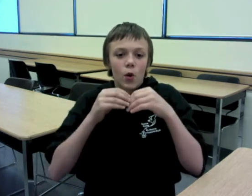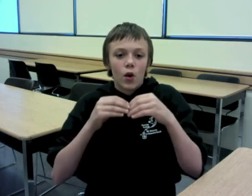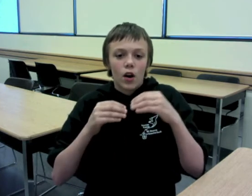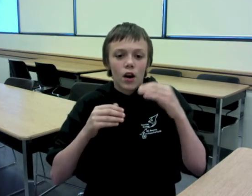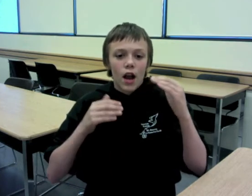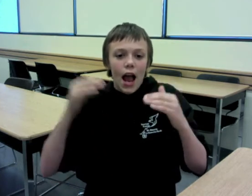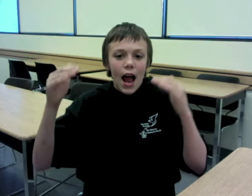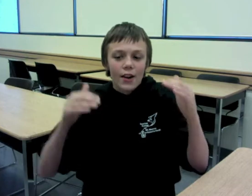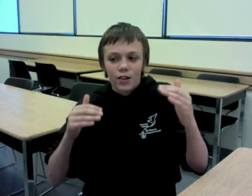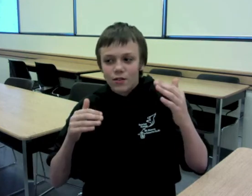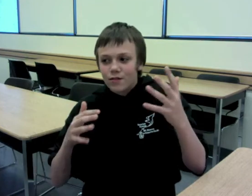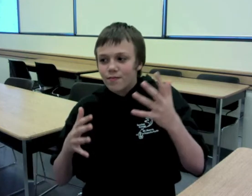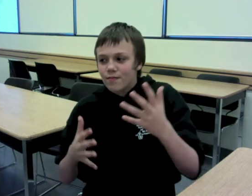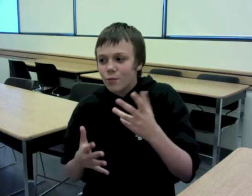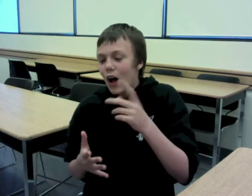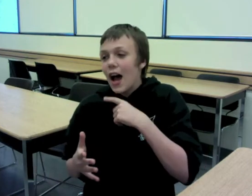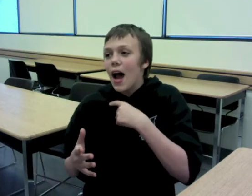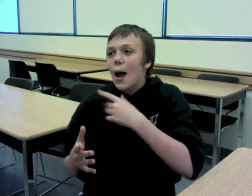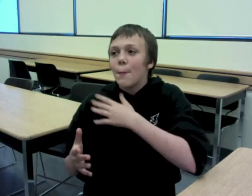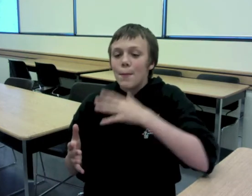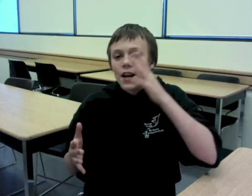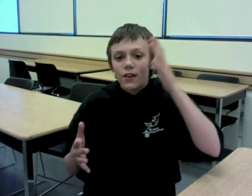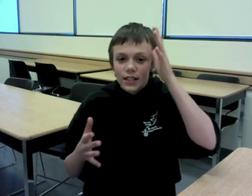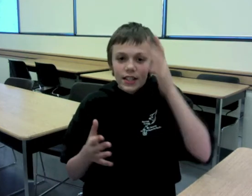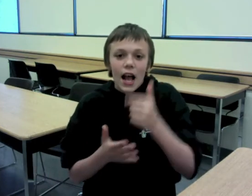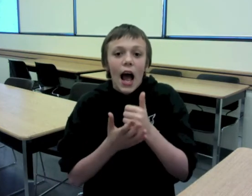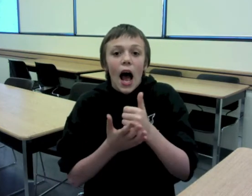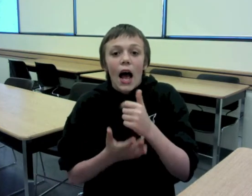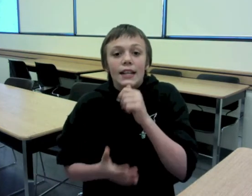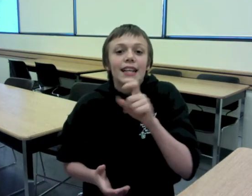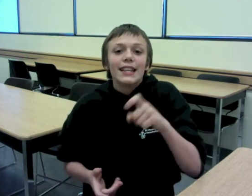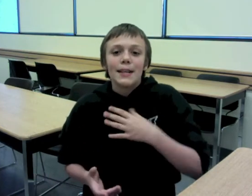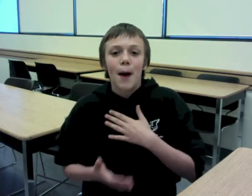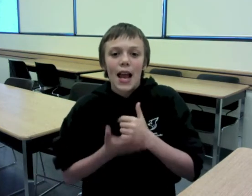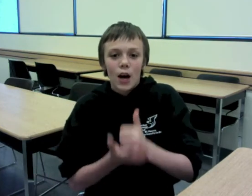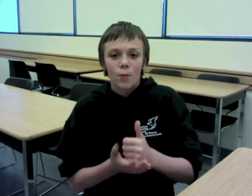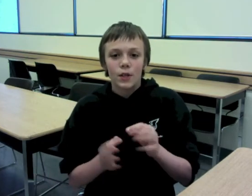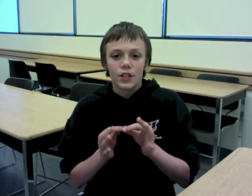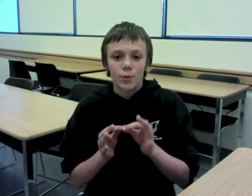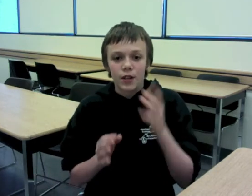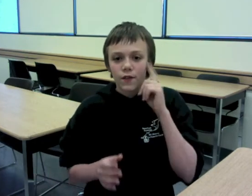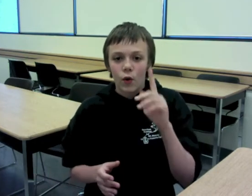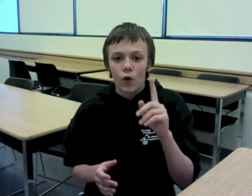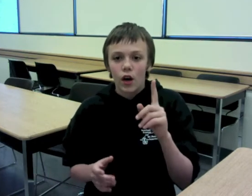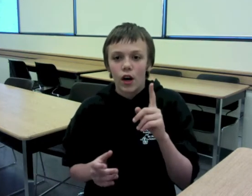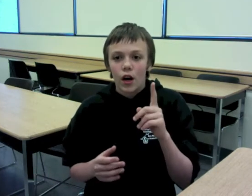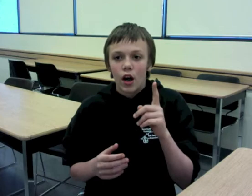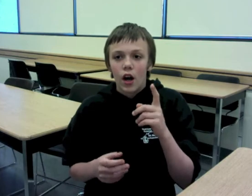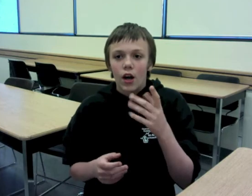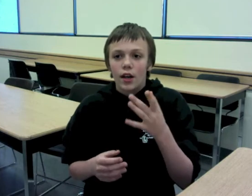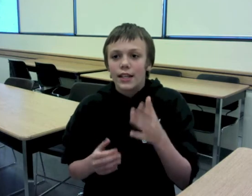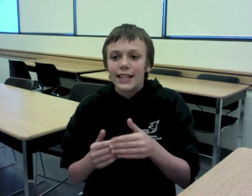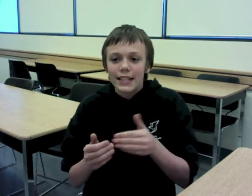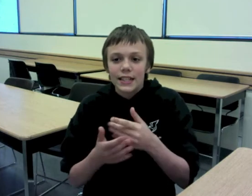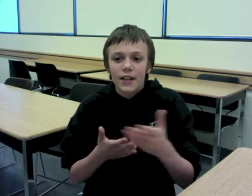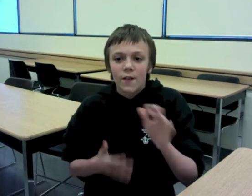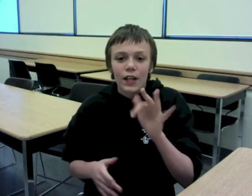more adult. Well, my parents didn't need my help interpreting for easy stuff like